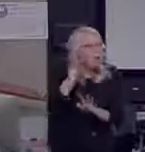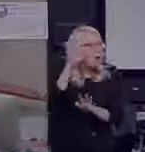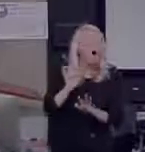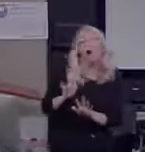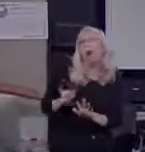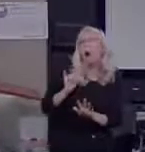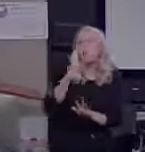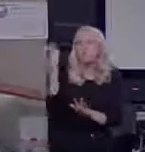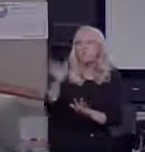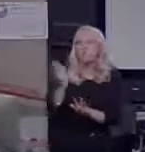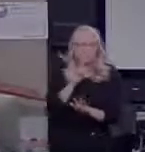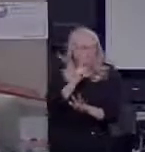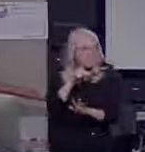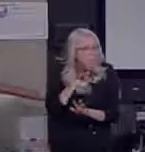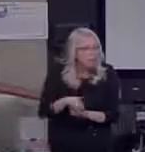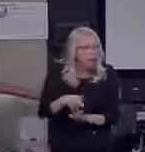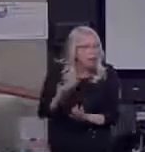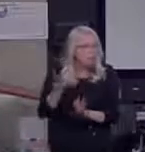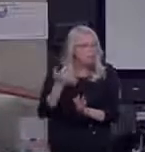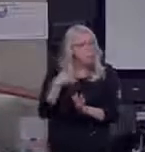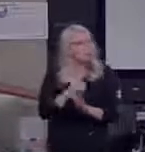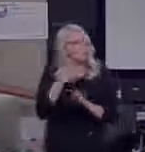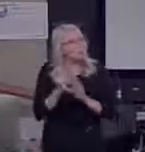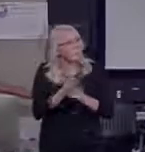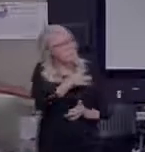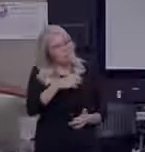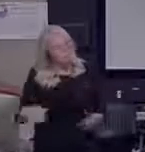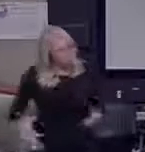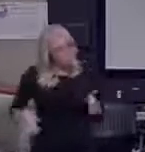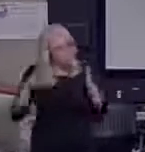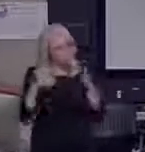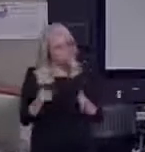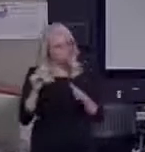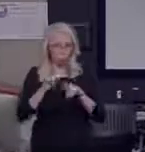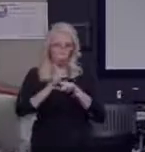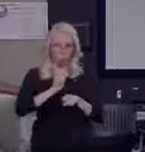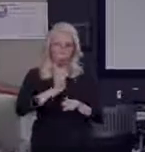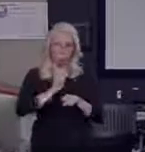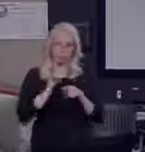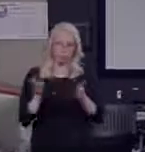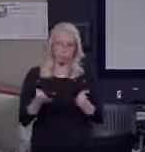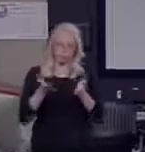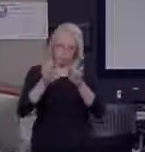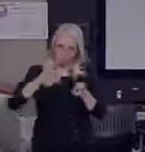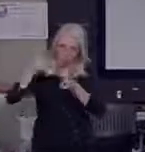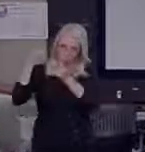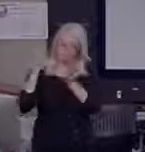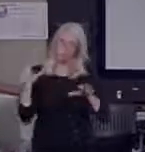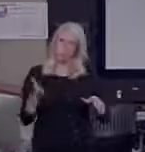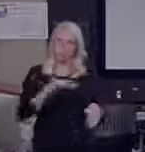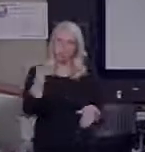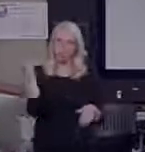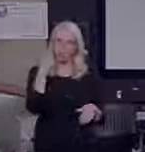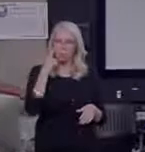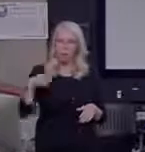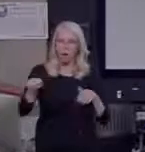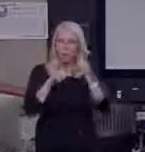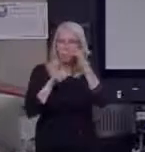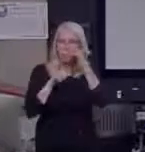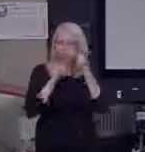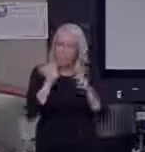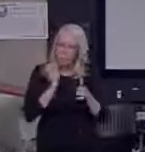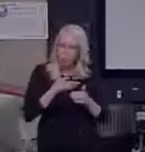be ambassadors to train ourselves to do better. I think it's our responsibility to work